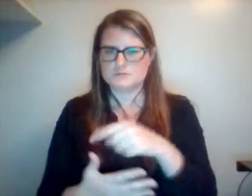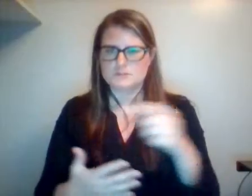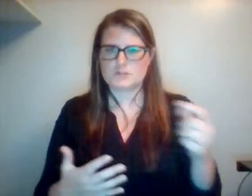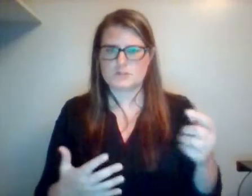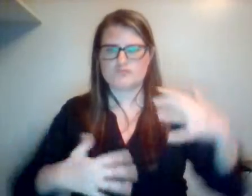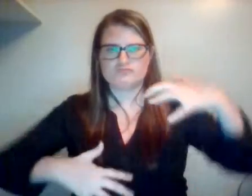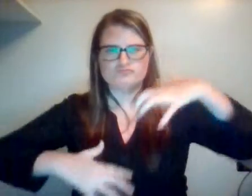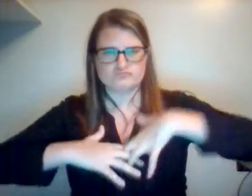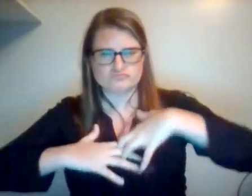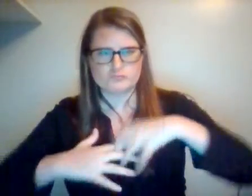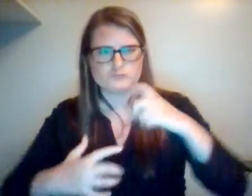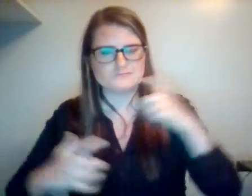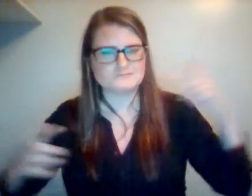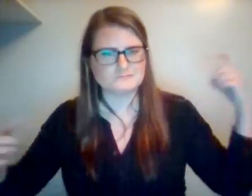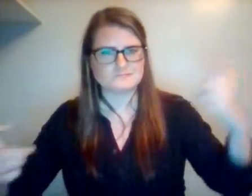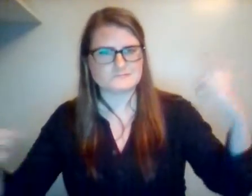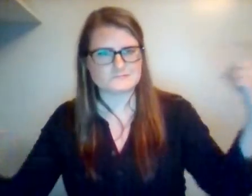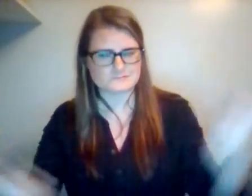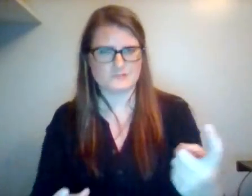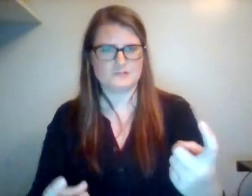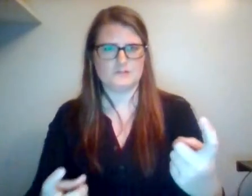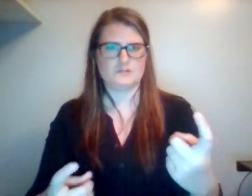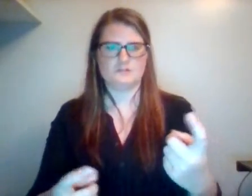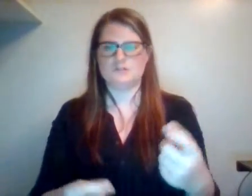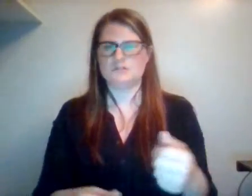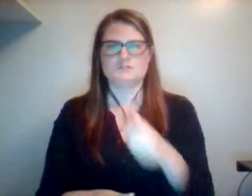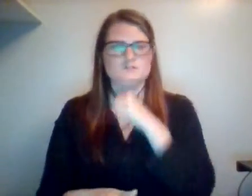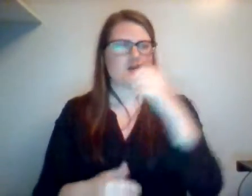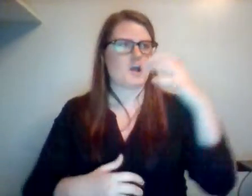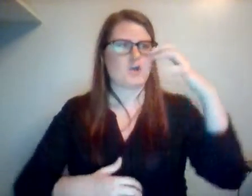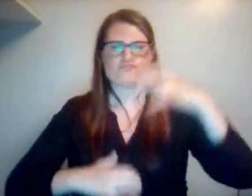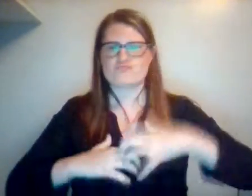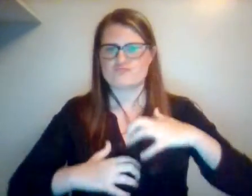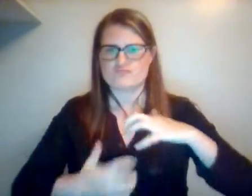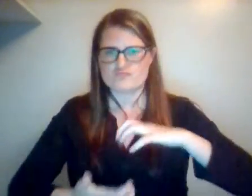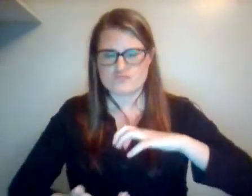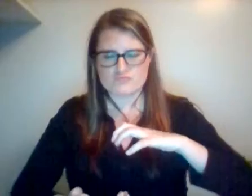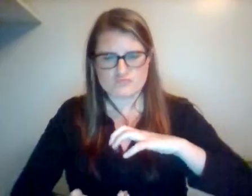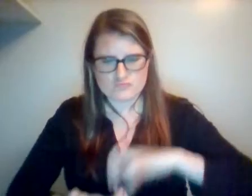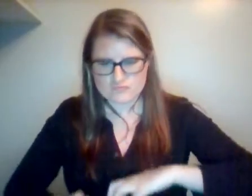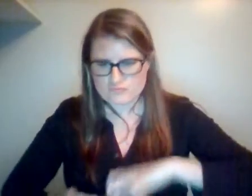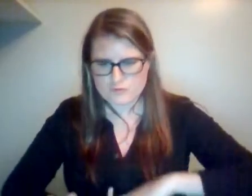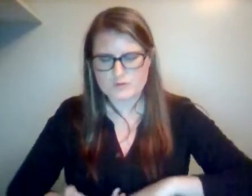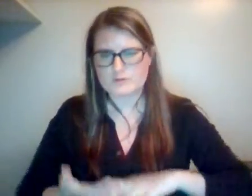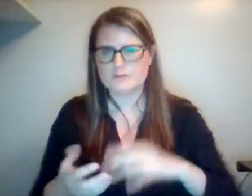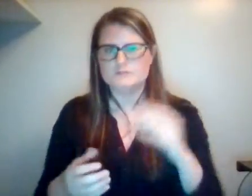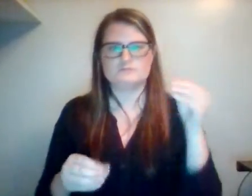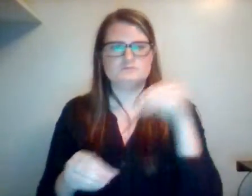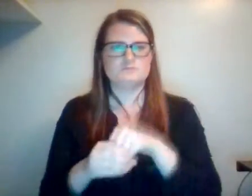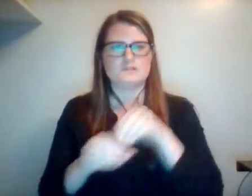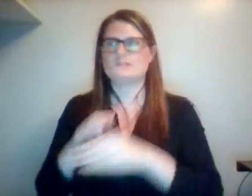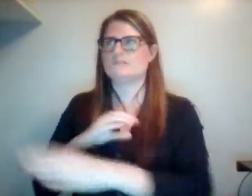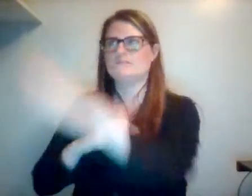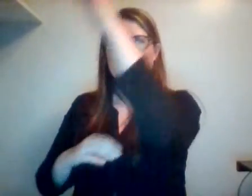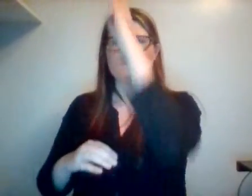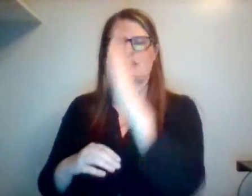sin rather than rooted in the desire to serve others and savor God. And I put it like that